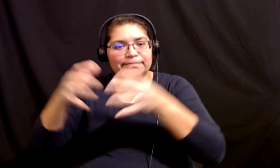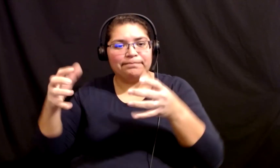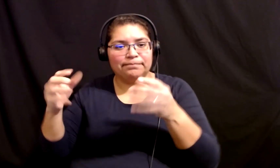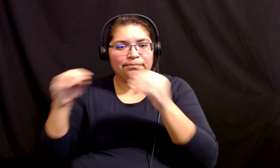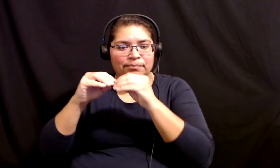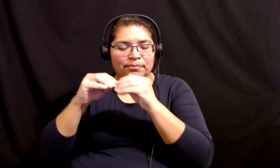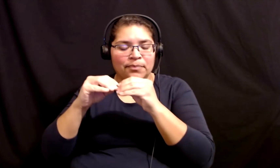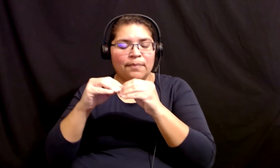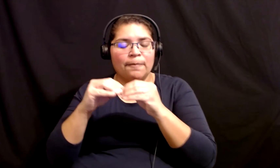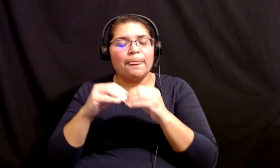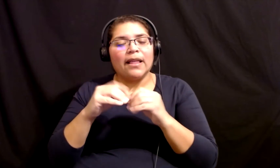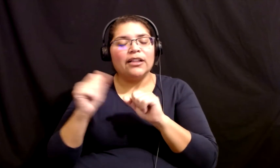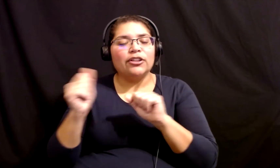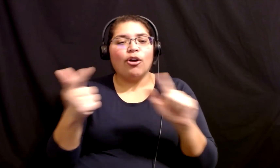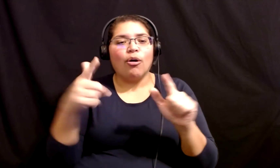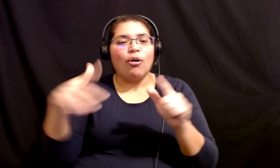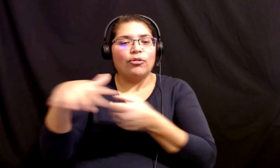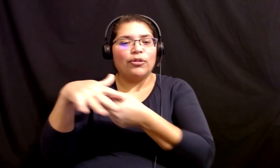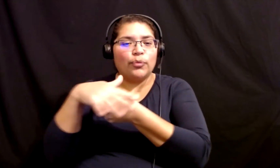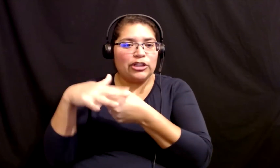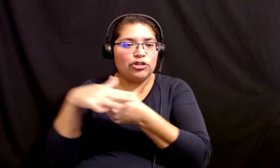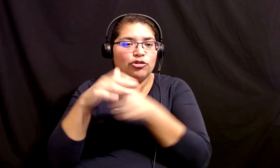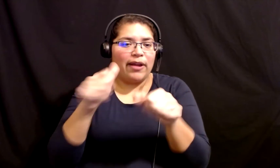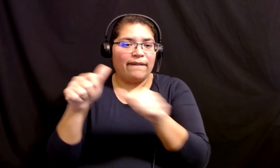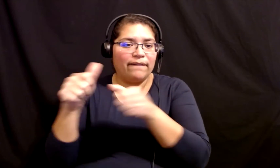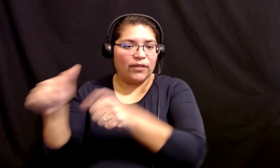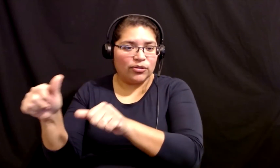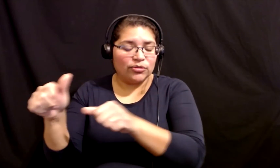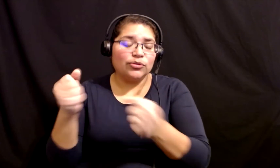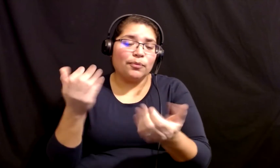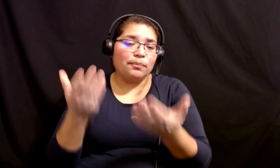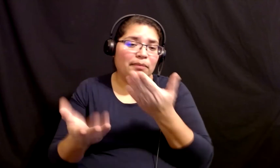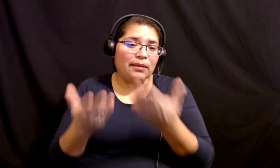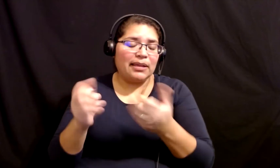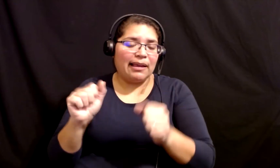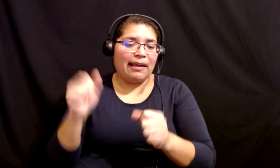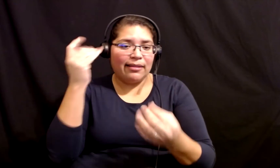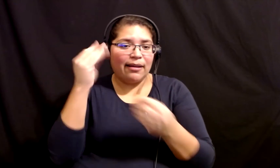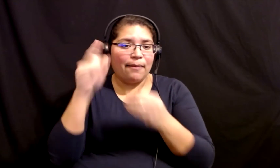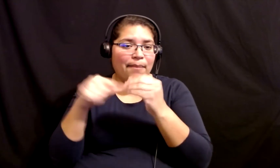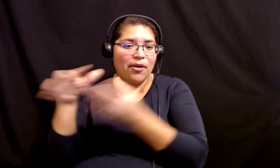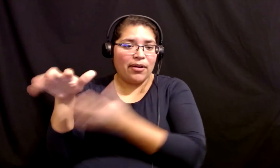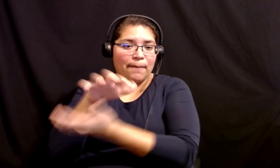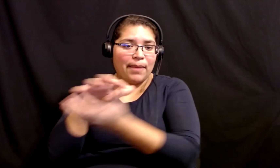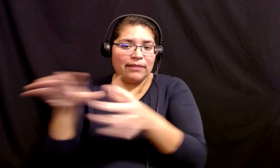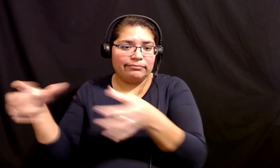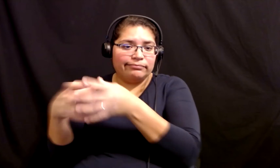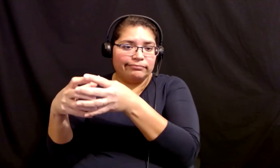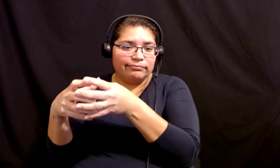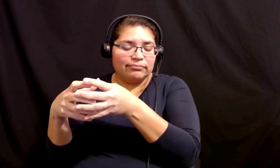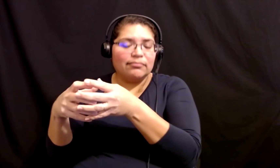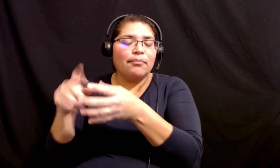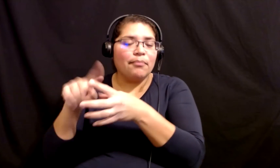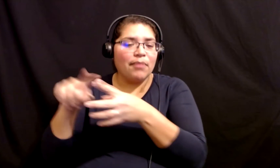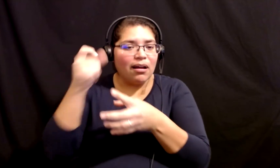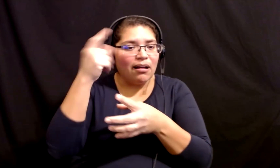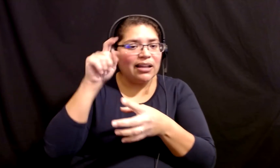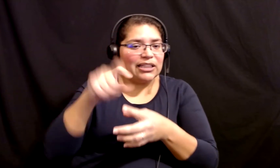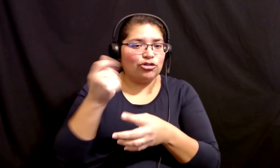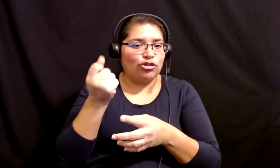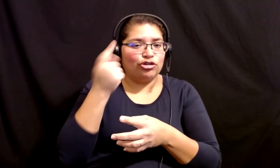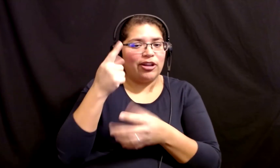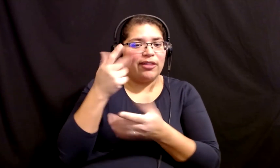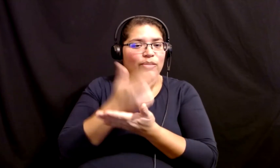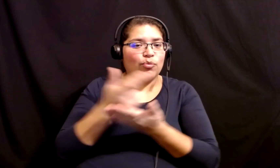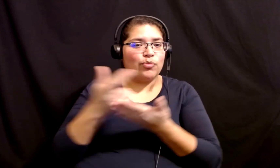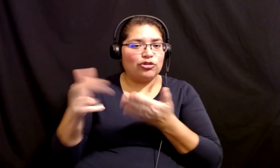sort of regional efforts. So possibly we could think of combining those, but we do need to understand sort of the resources